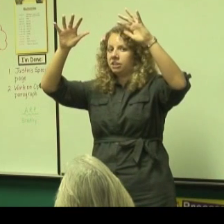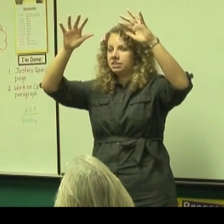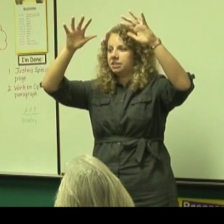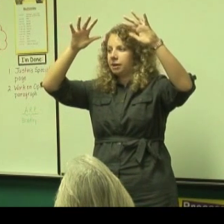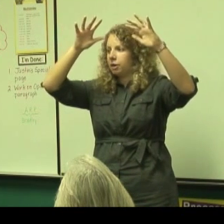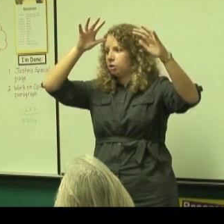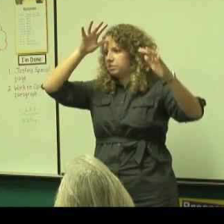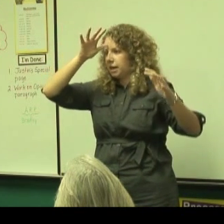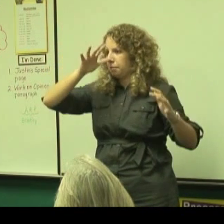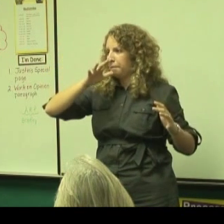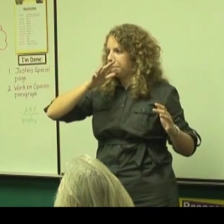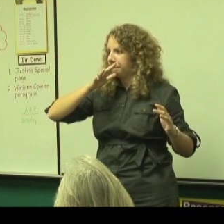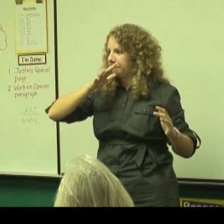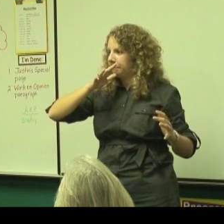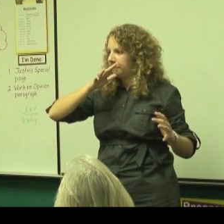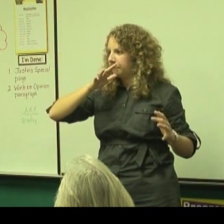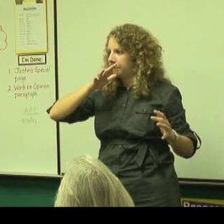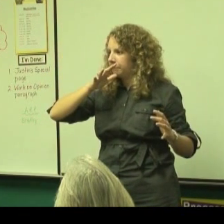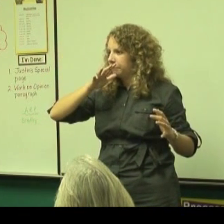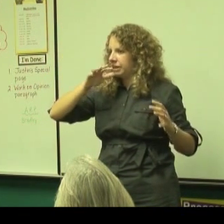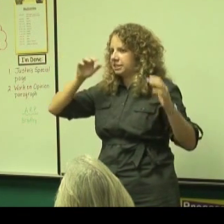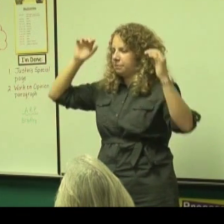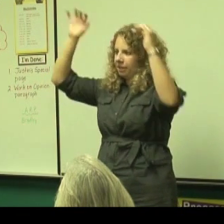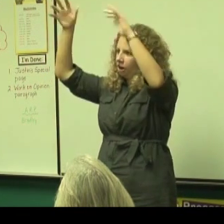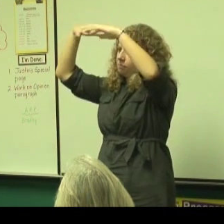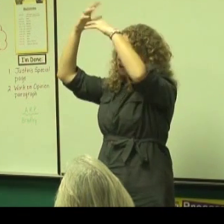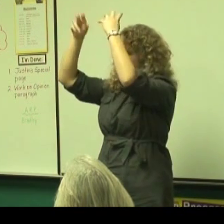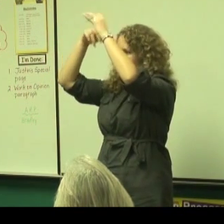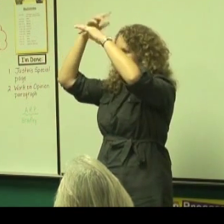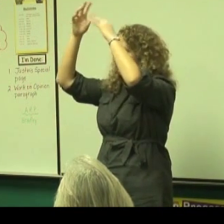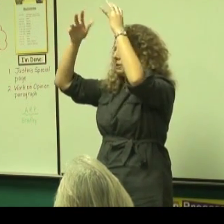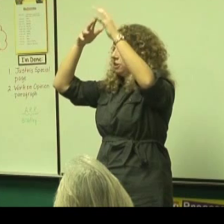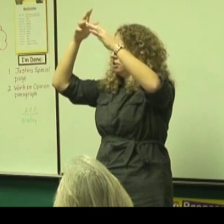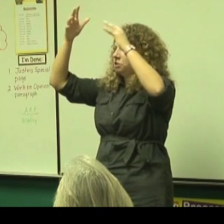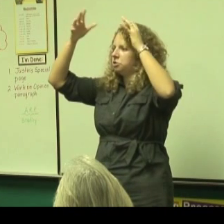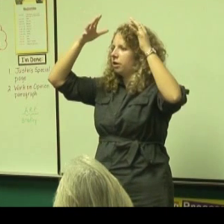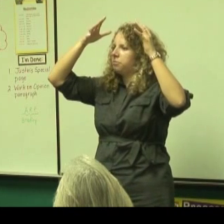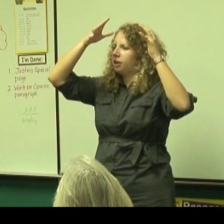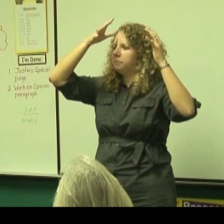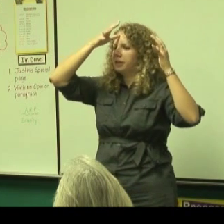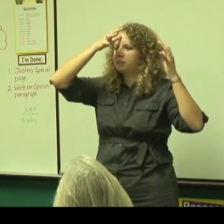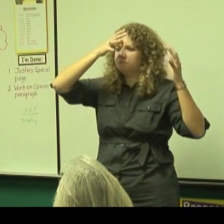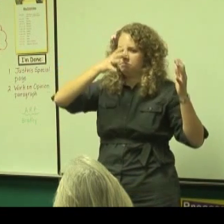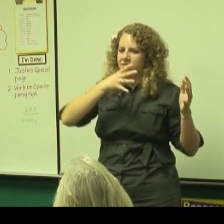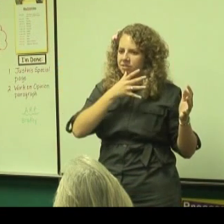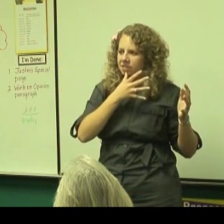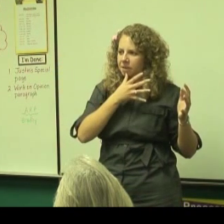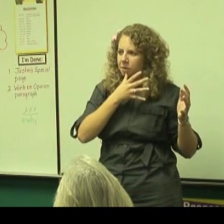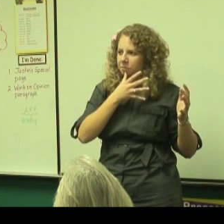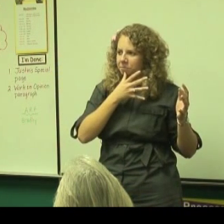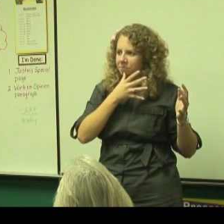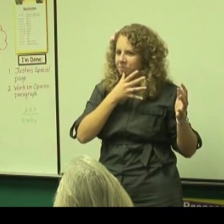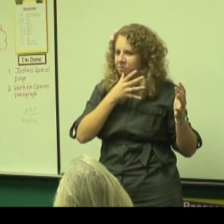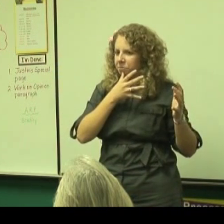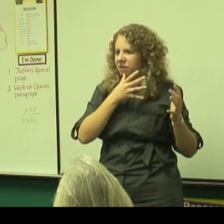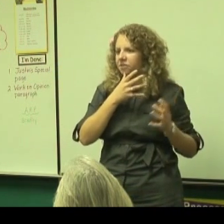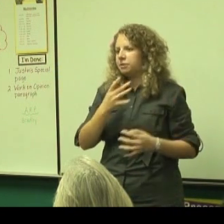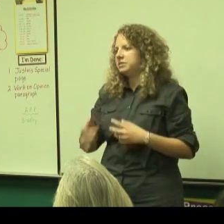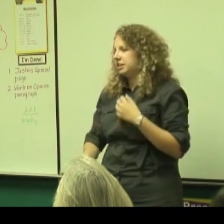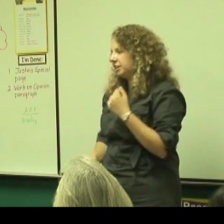parents, then I would go dad, mom. Because I'm already like up here, so I would probably pick dad, mom. But if I was down